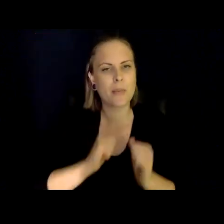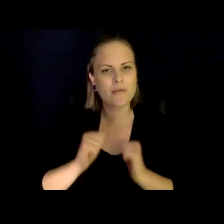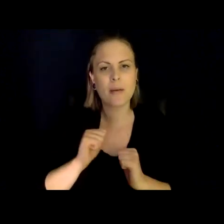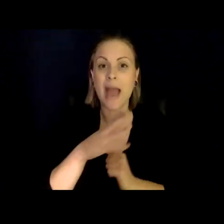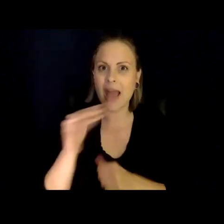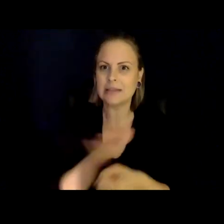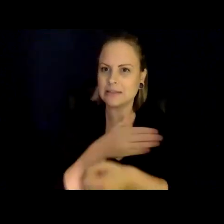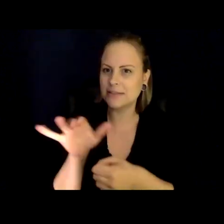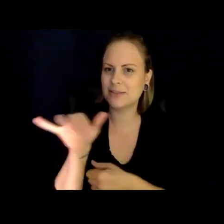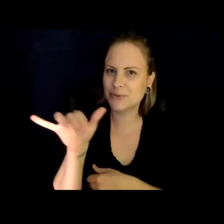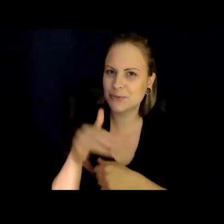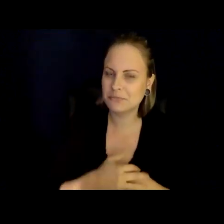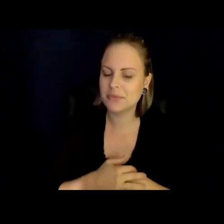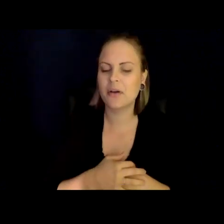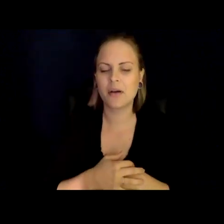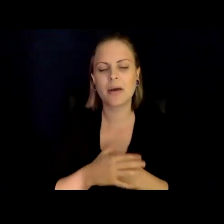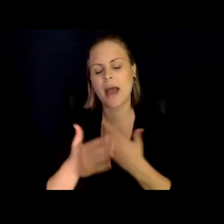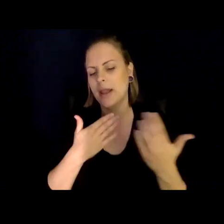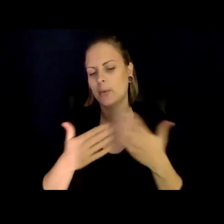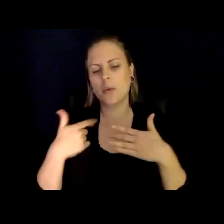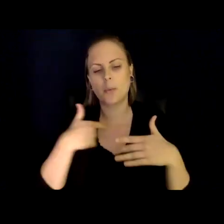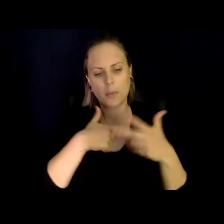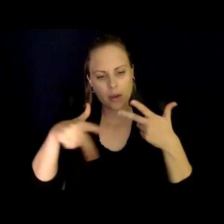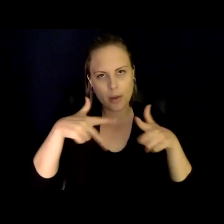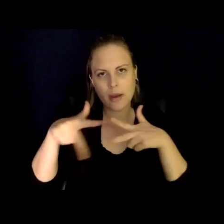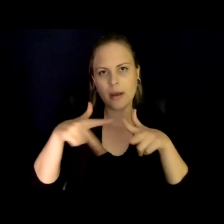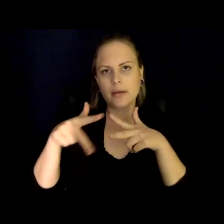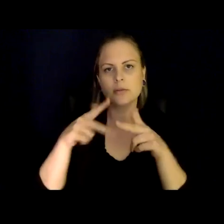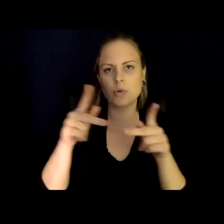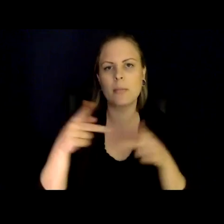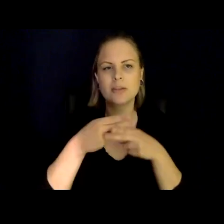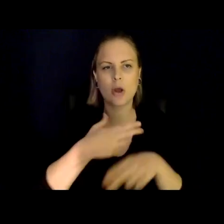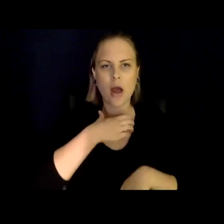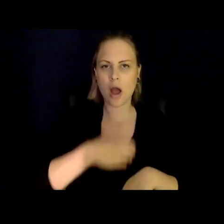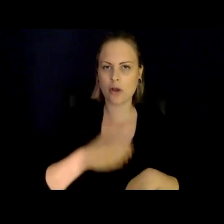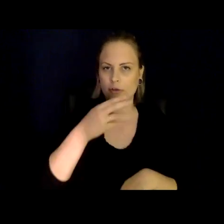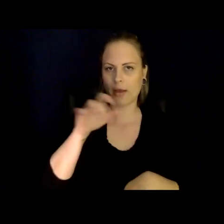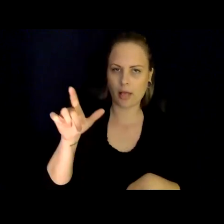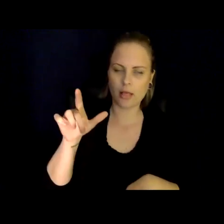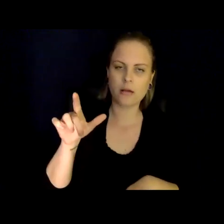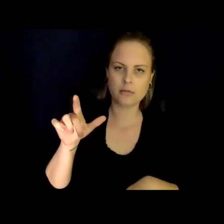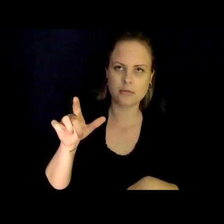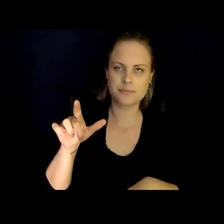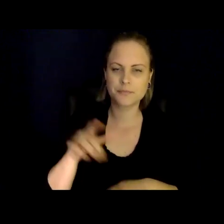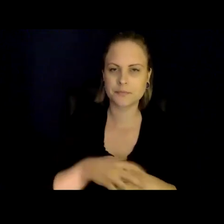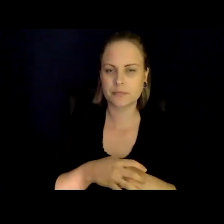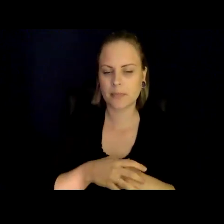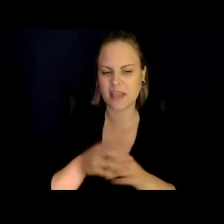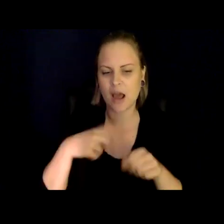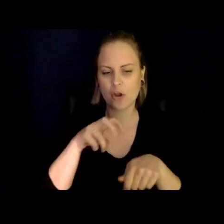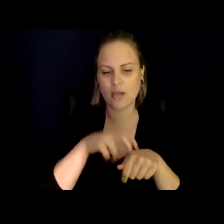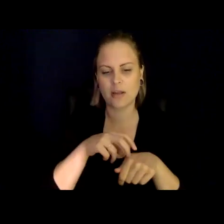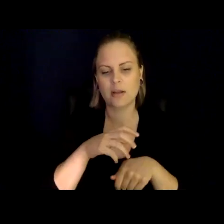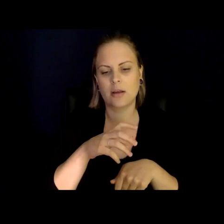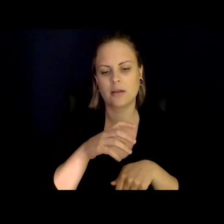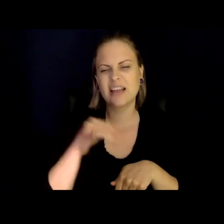sing. Anyway, we were going on this hike to a place called Hungry Hill down near Ardrigall, and it's